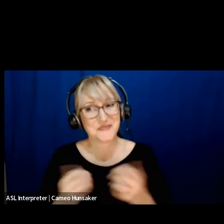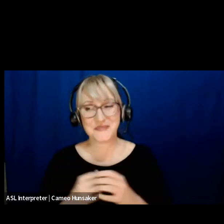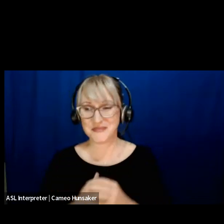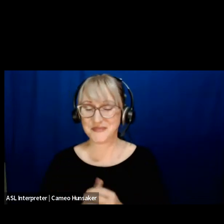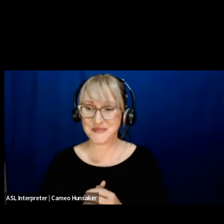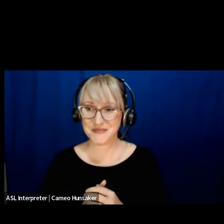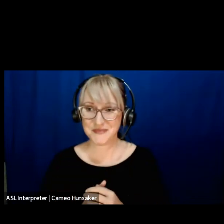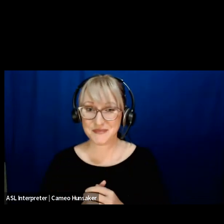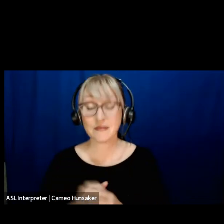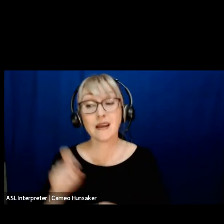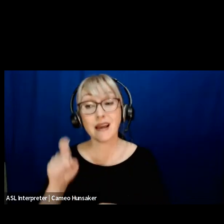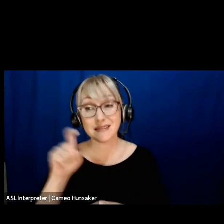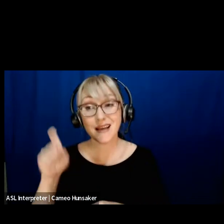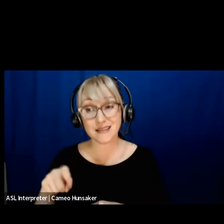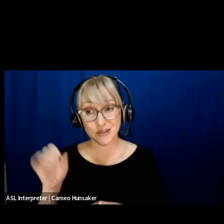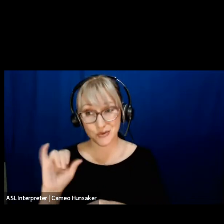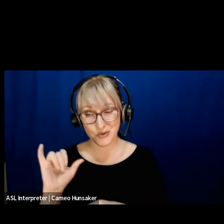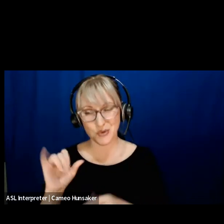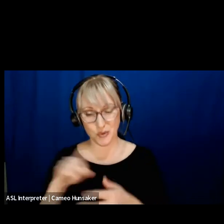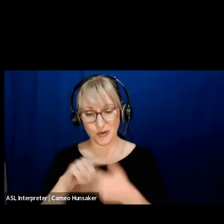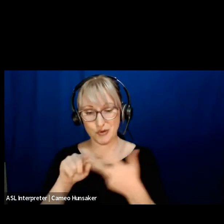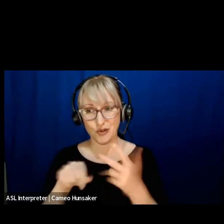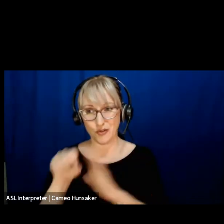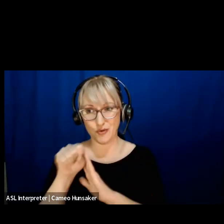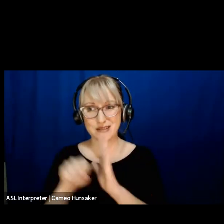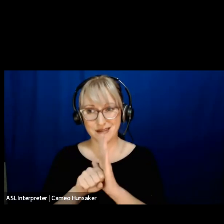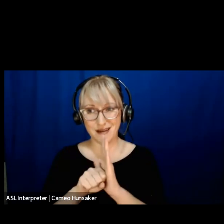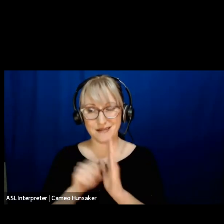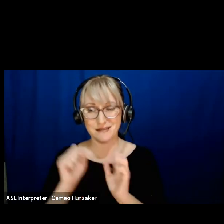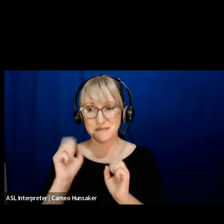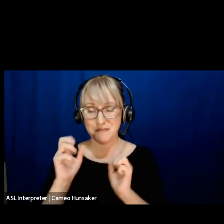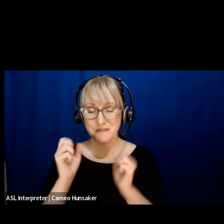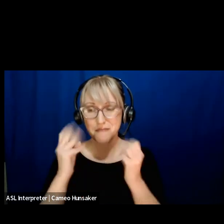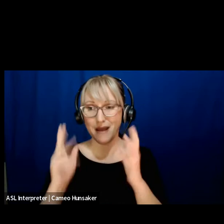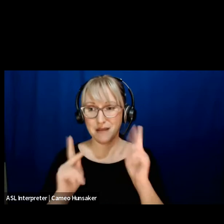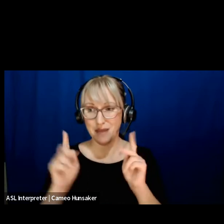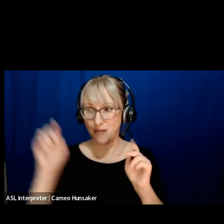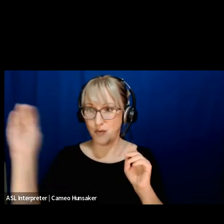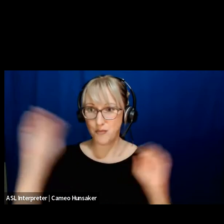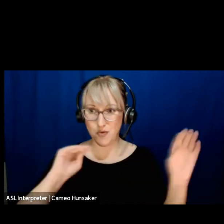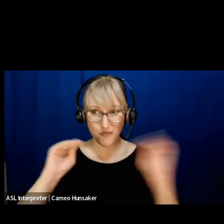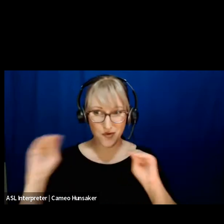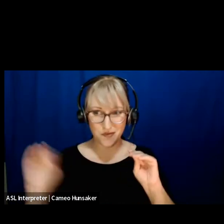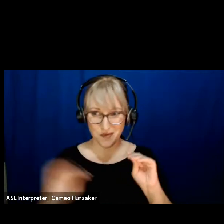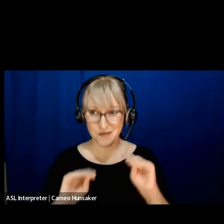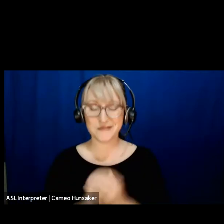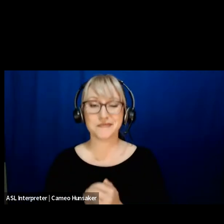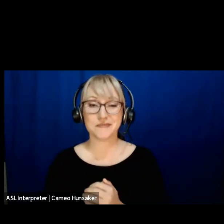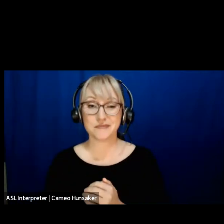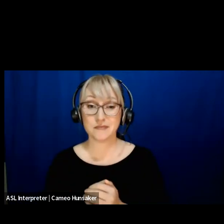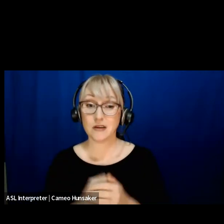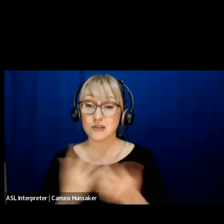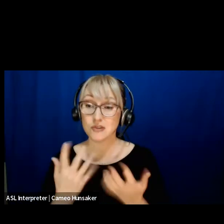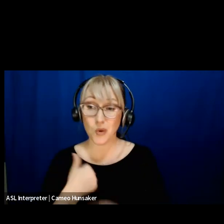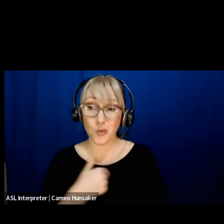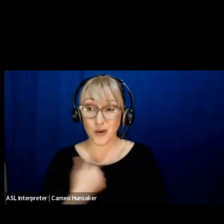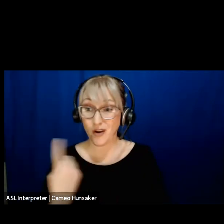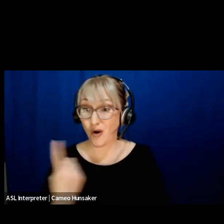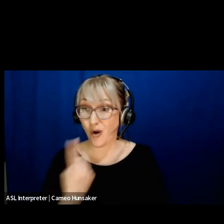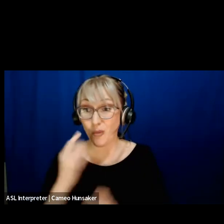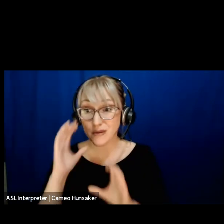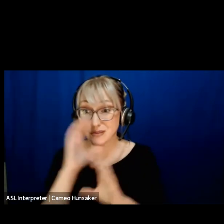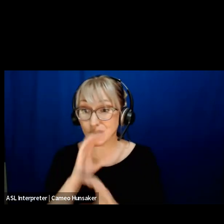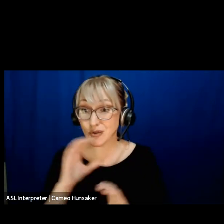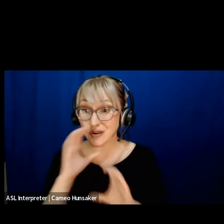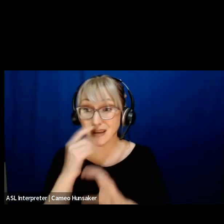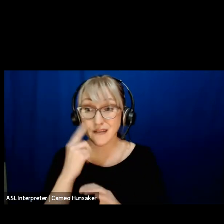And Texas are the three states where we're picking up a lot of people. So as an employer, we're always looking for